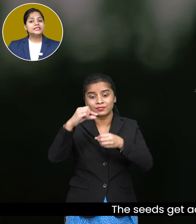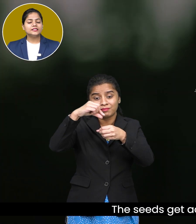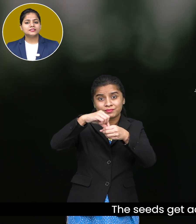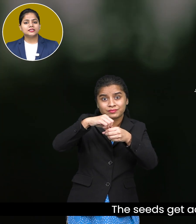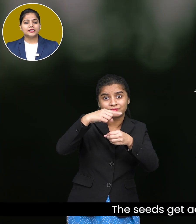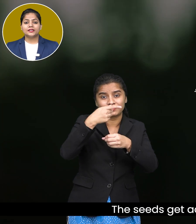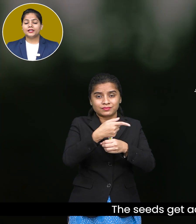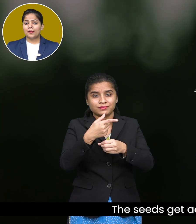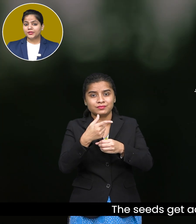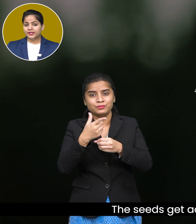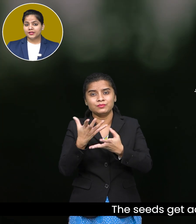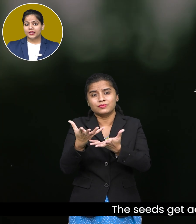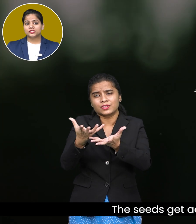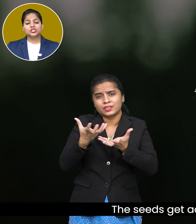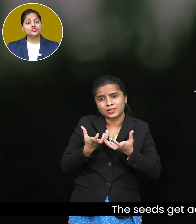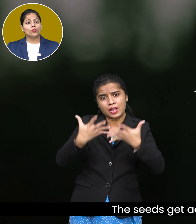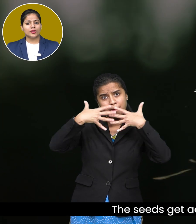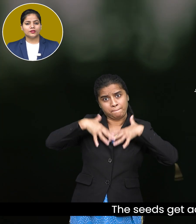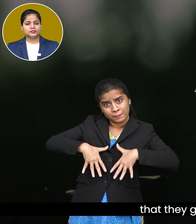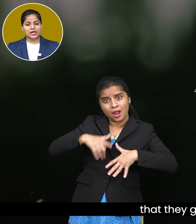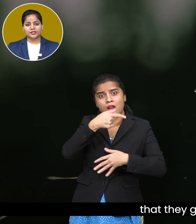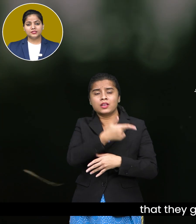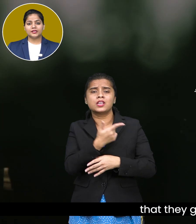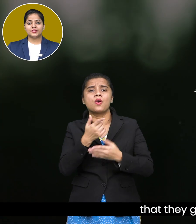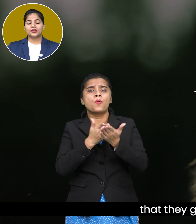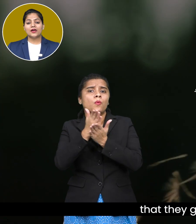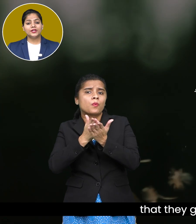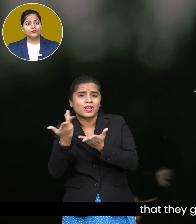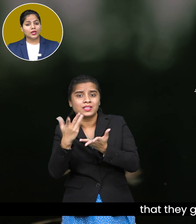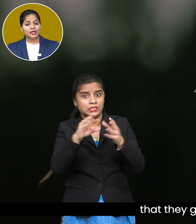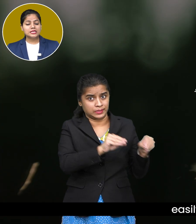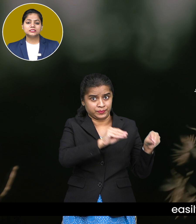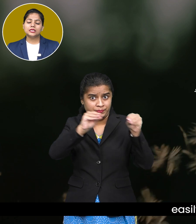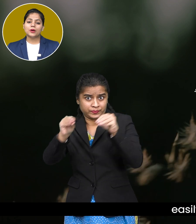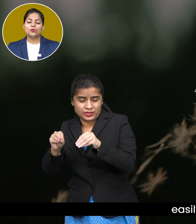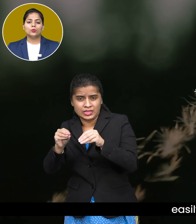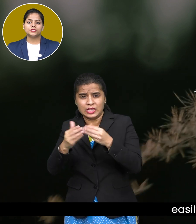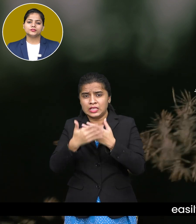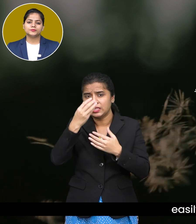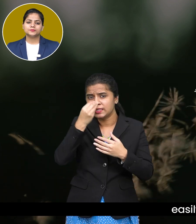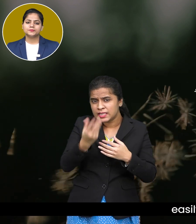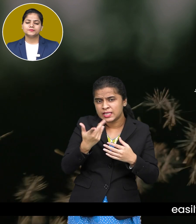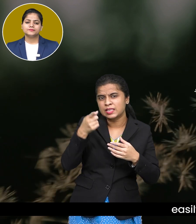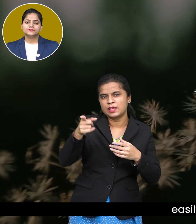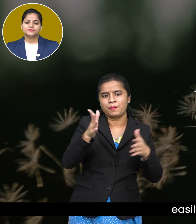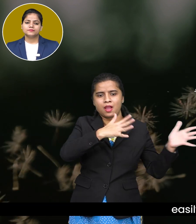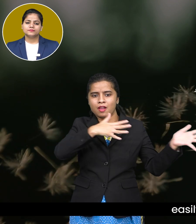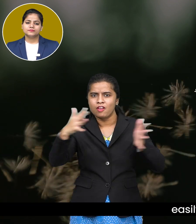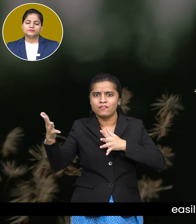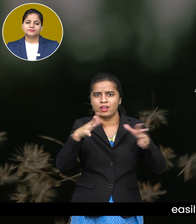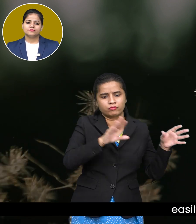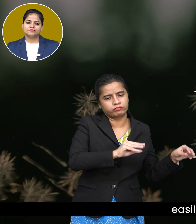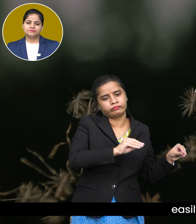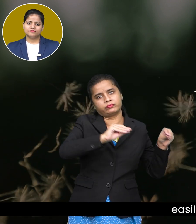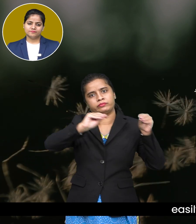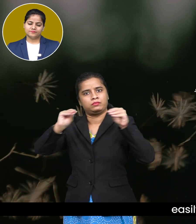The seeds get adapted in such a way that they get carried away easily by wind.